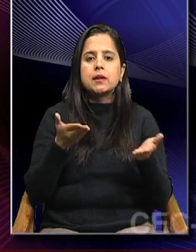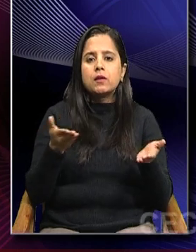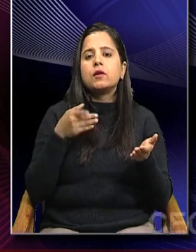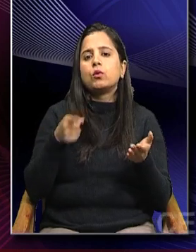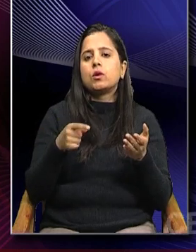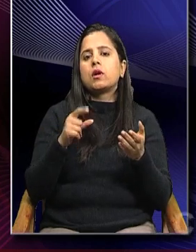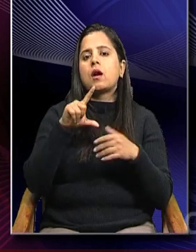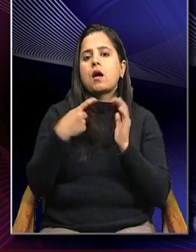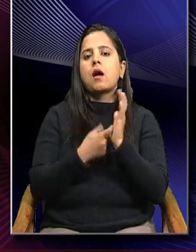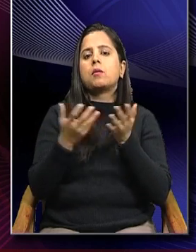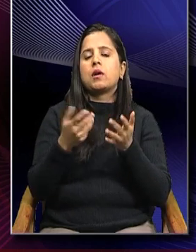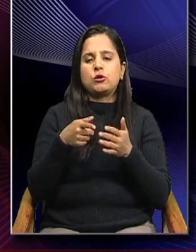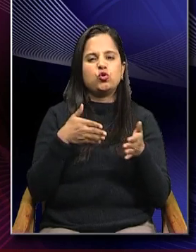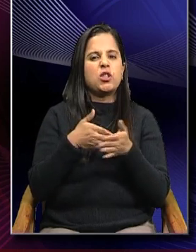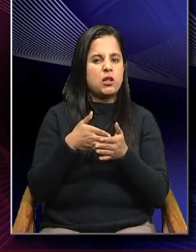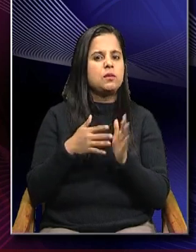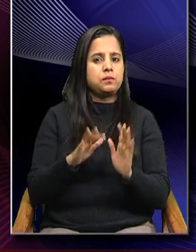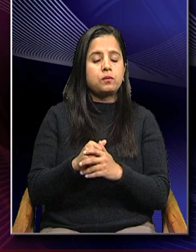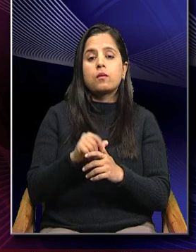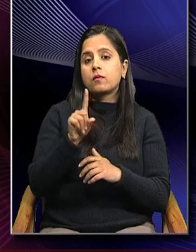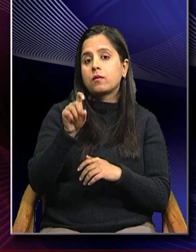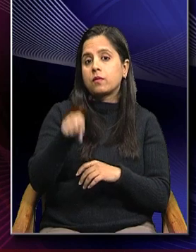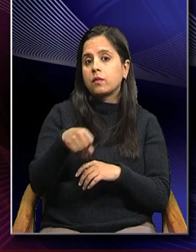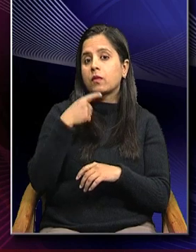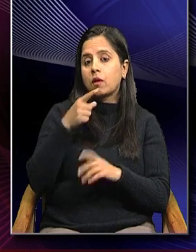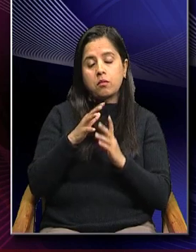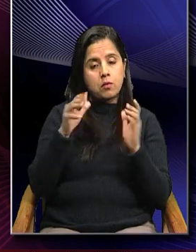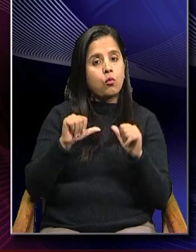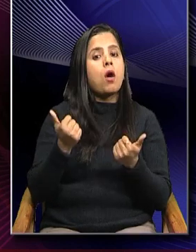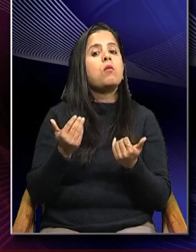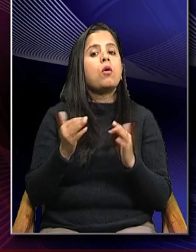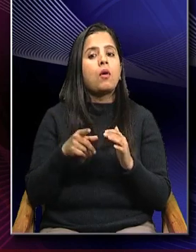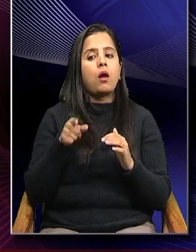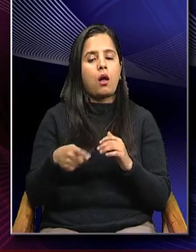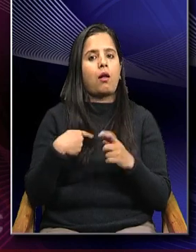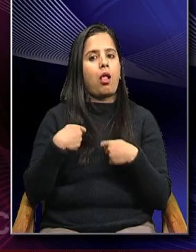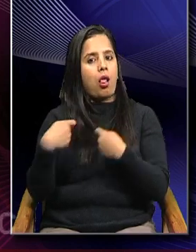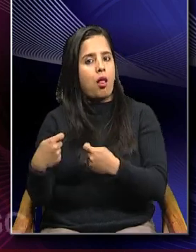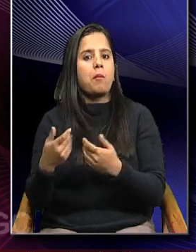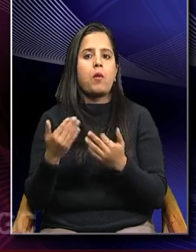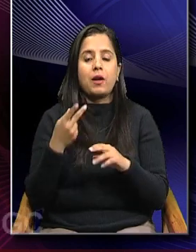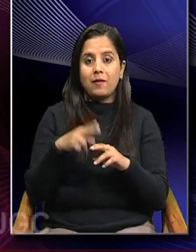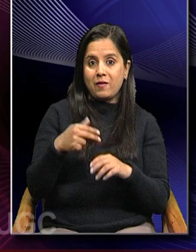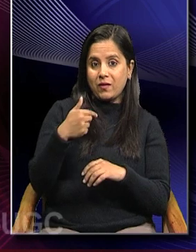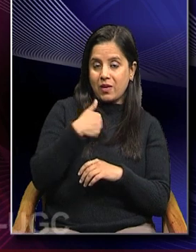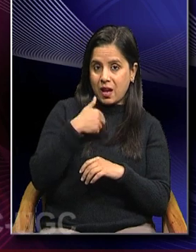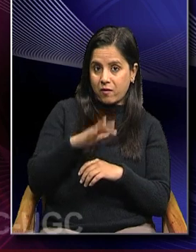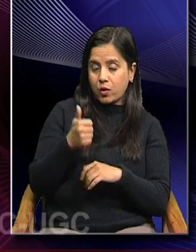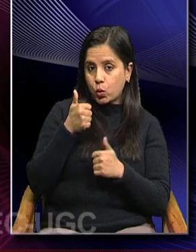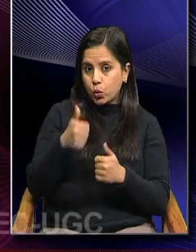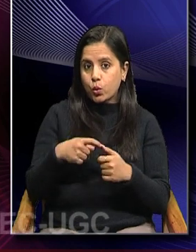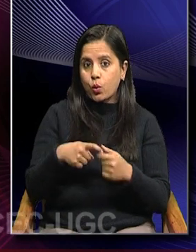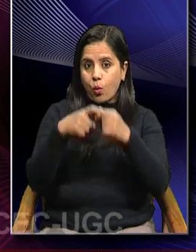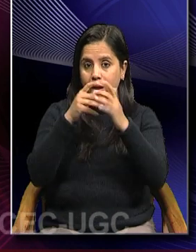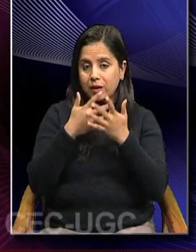customers, that will become a challenge. But yes, it has a huge potential, it can attract us, that if I have a good quality